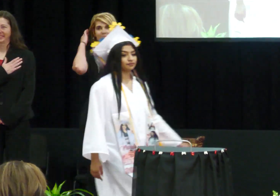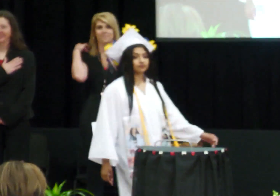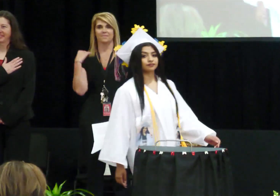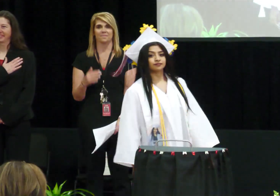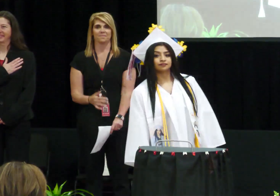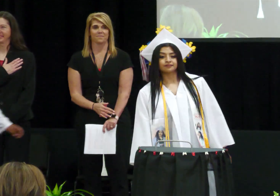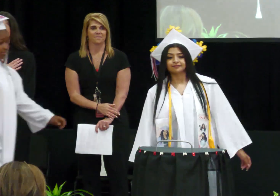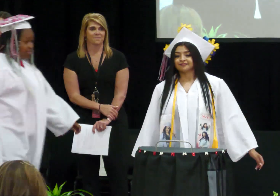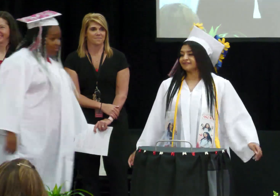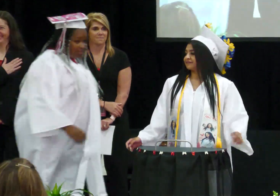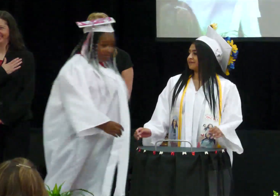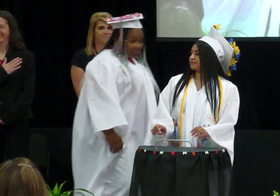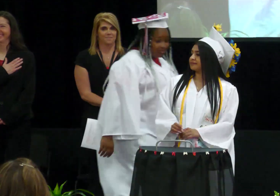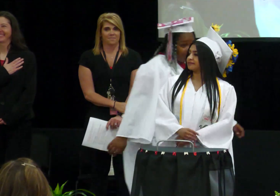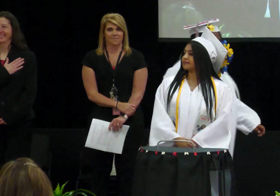On the screen, you see